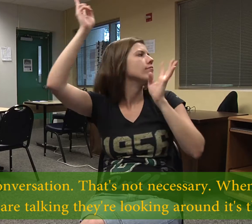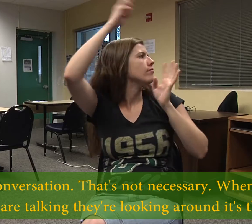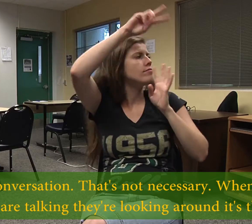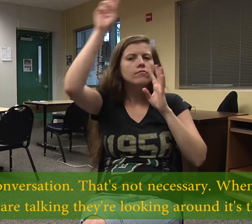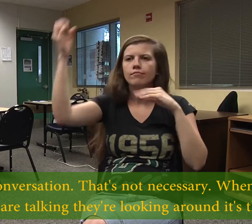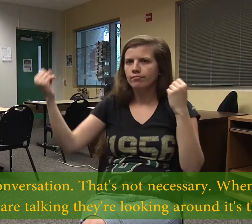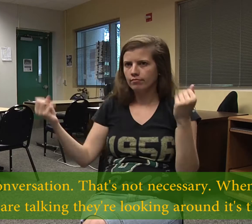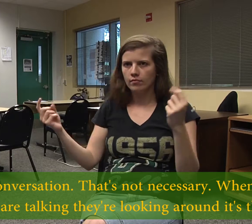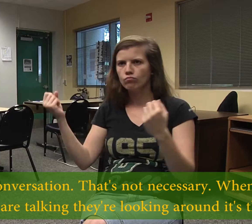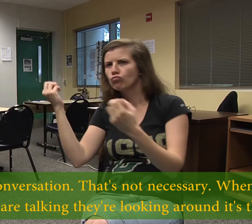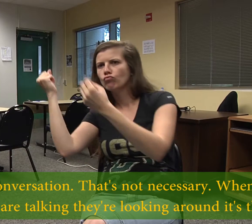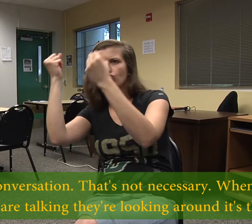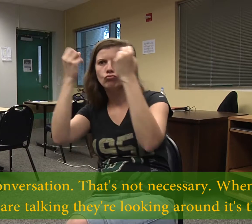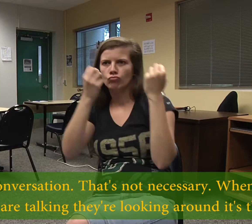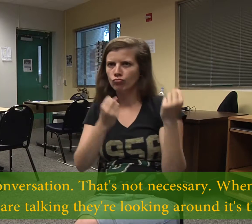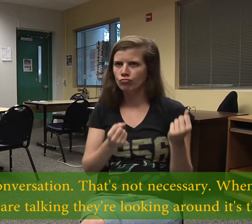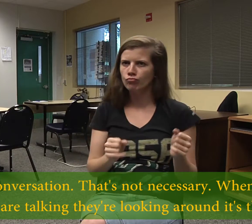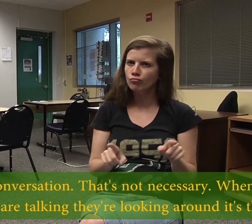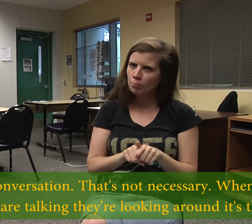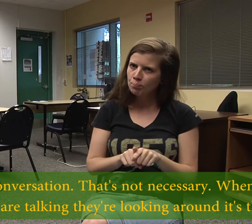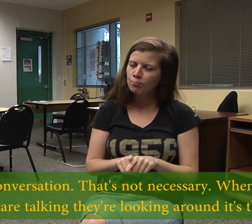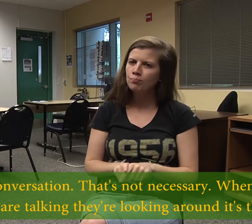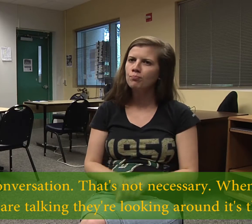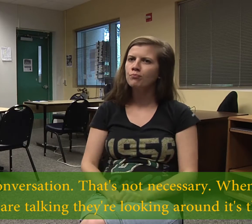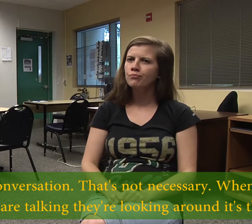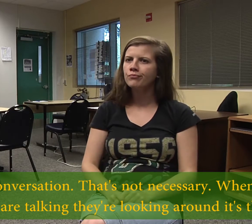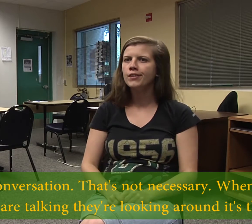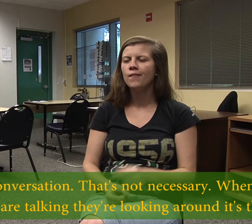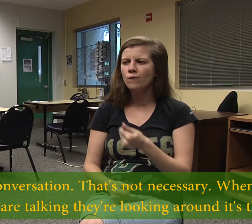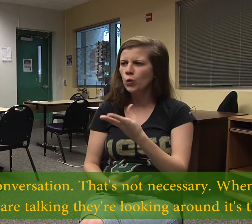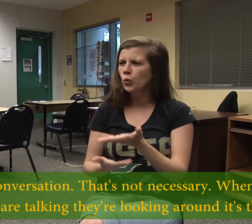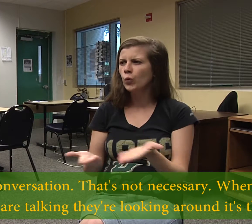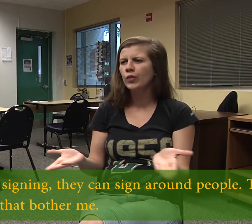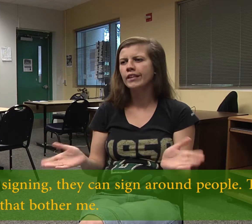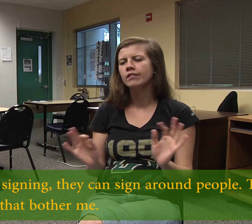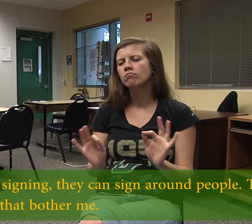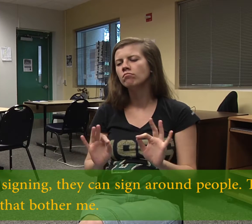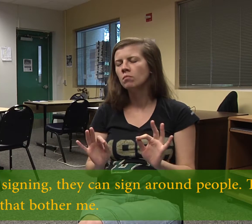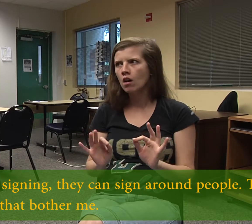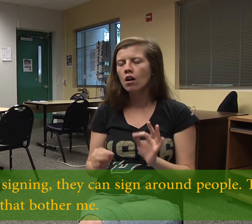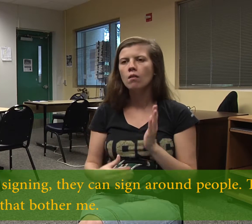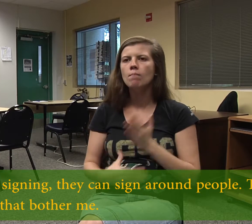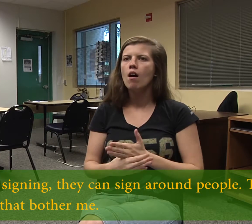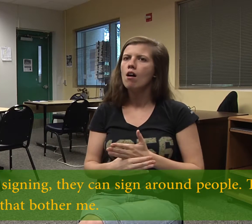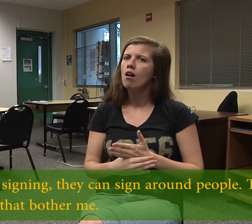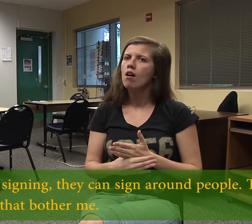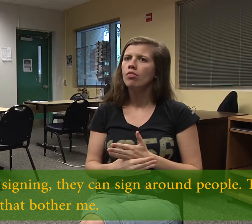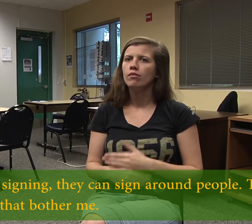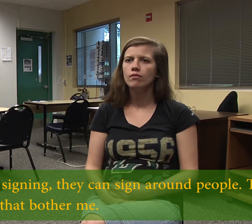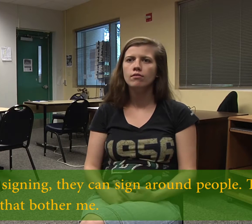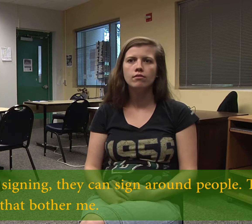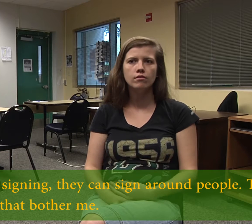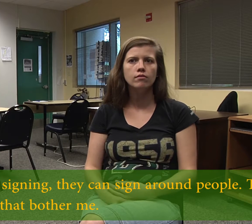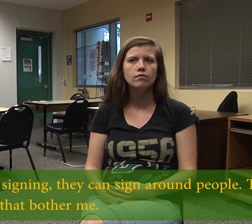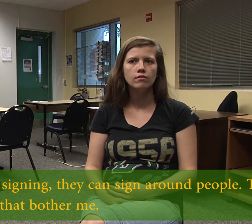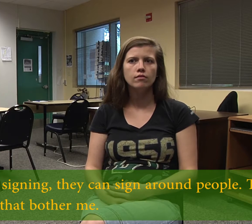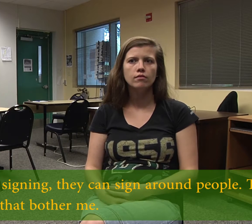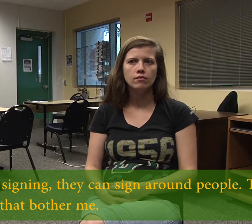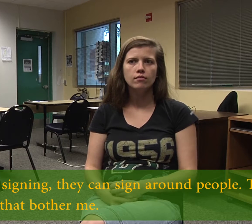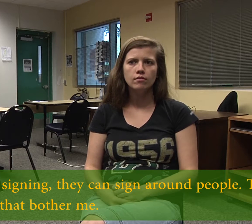That's not necessary. When hearing people are talking, they're looking around. It's the same thing with signing. They can sign around people. Those are